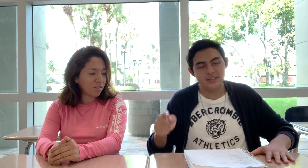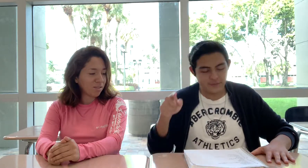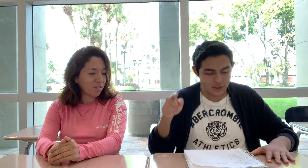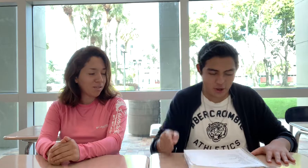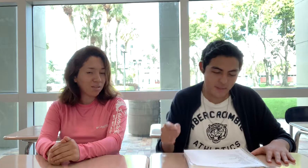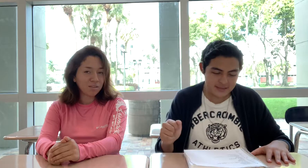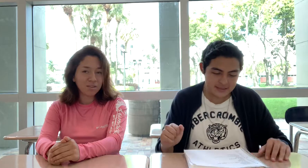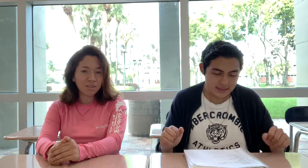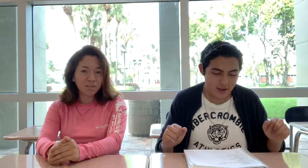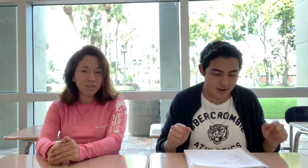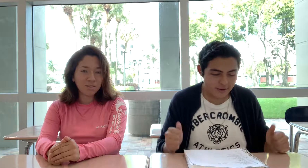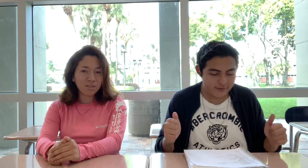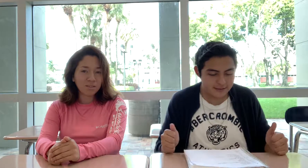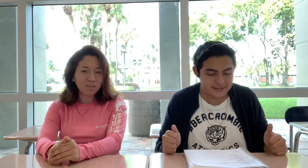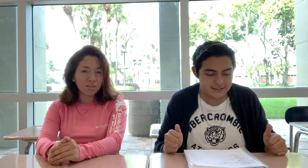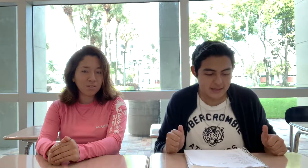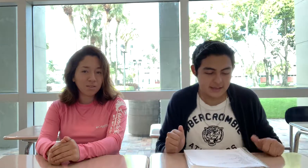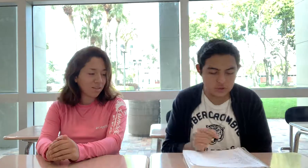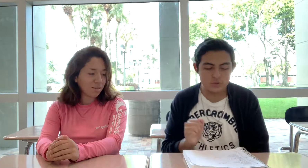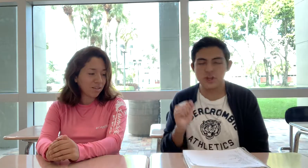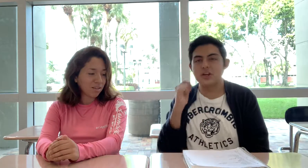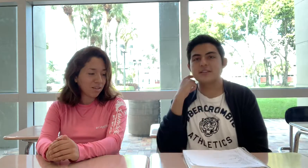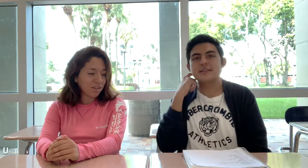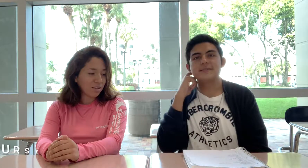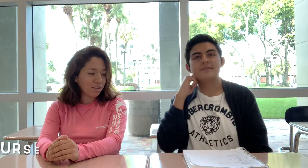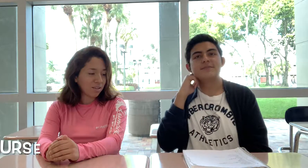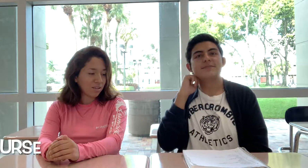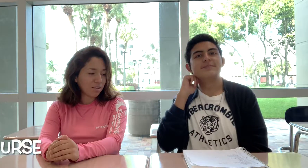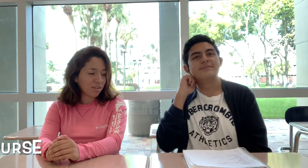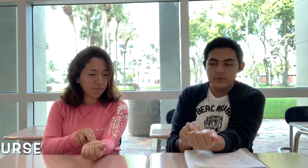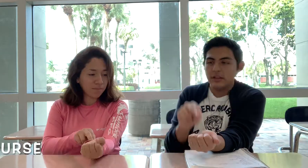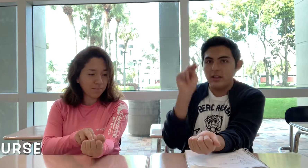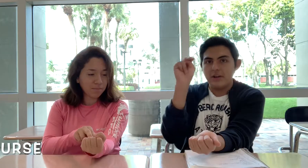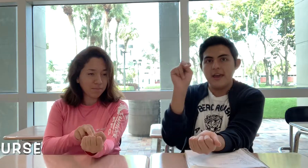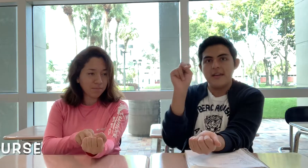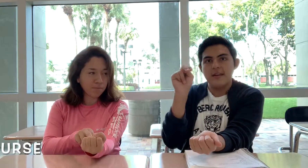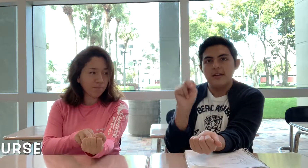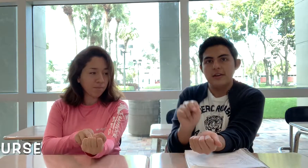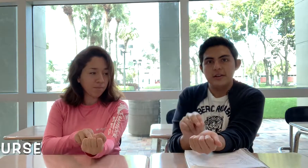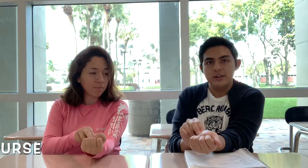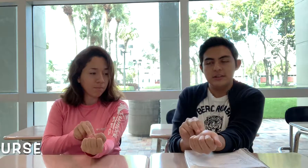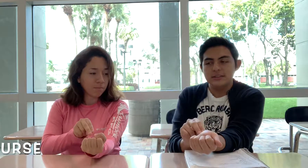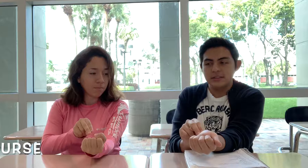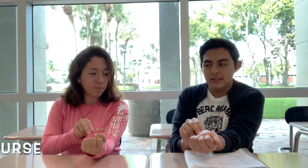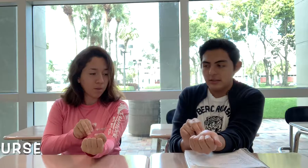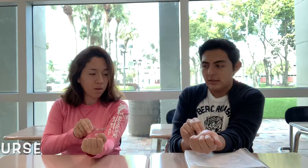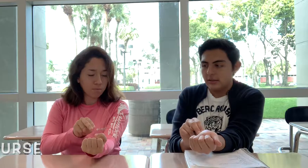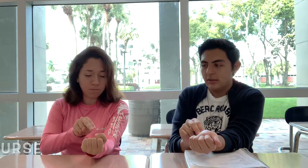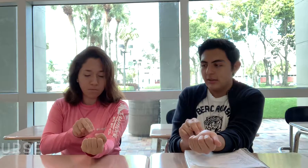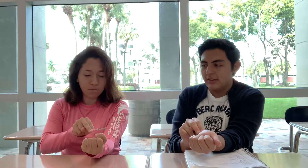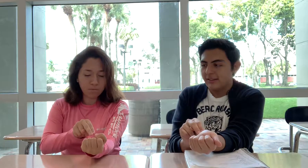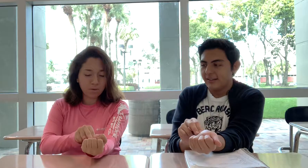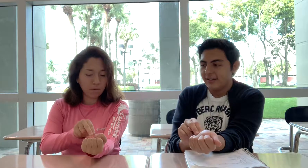Leave it in the comments. Oh right. And let's do Nurse. With the letter N. Oh. Okay.